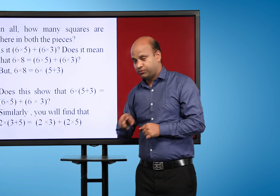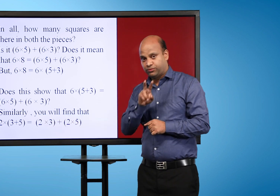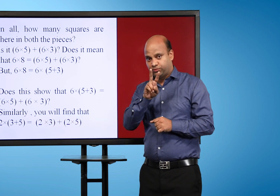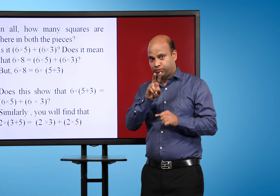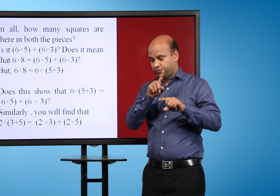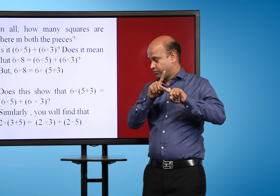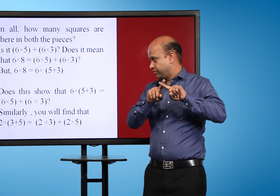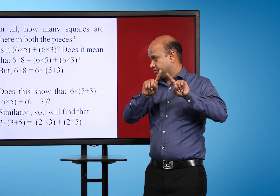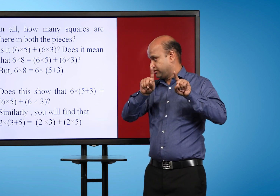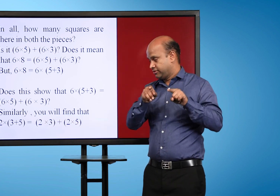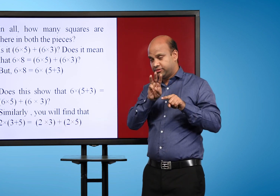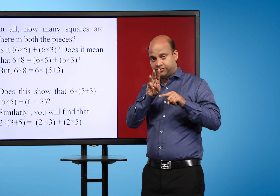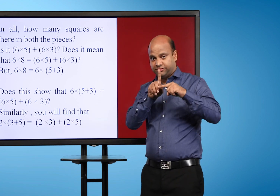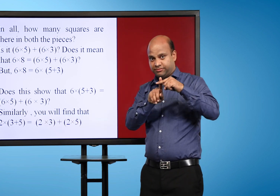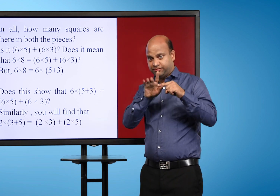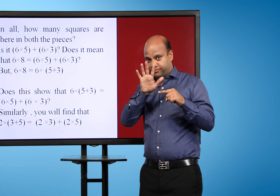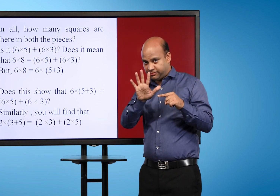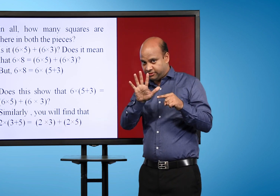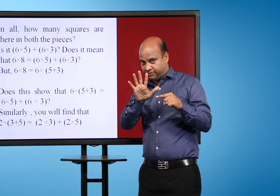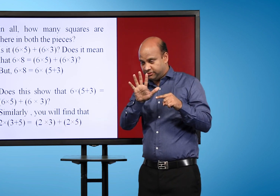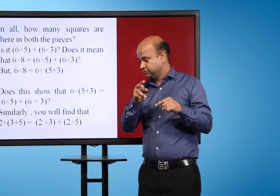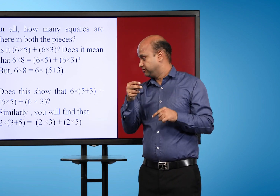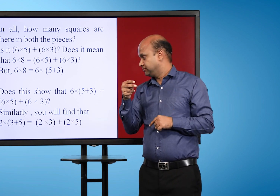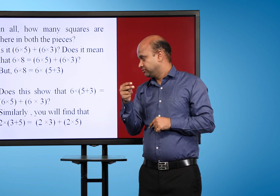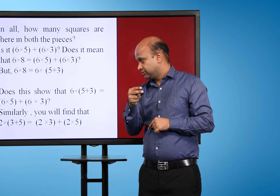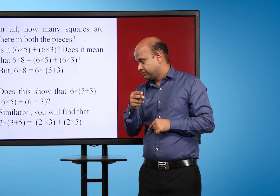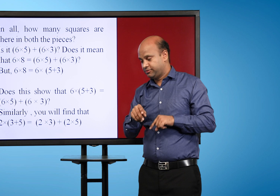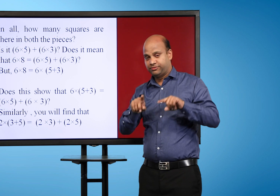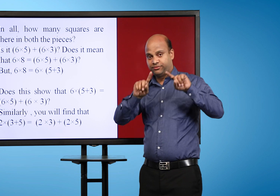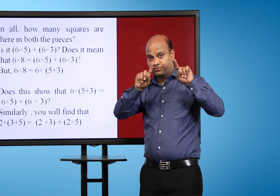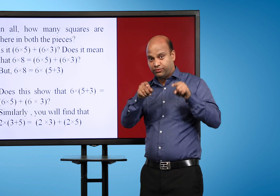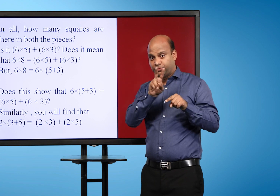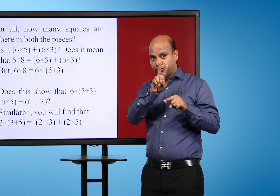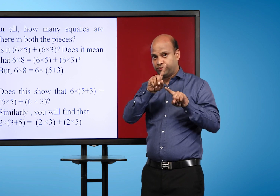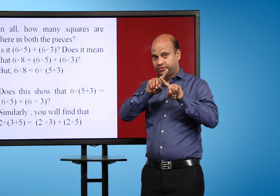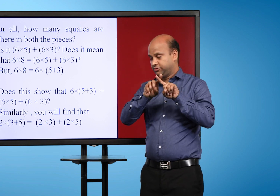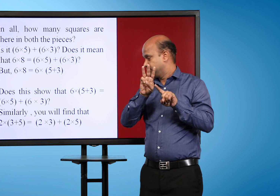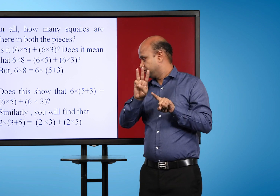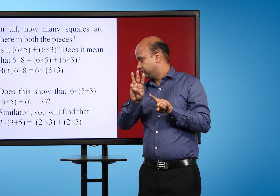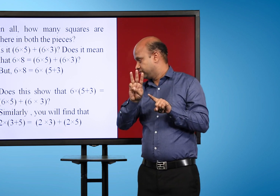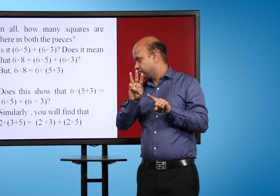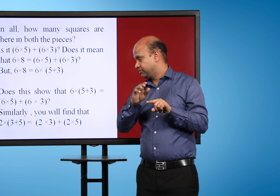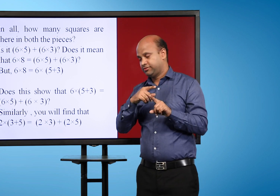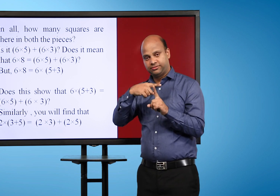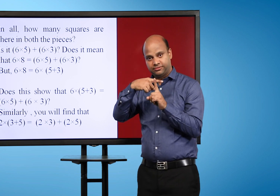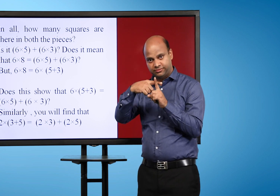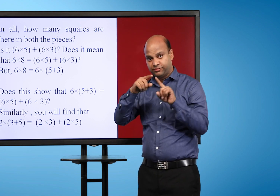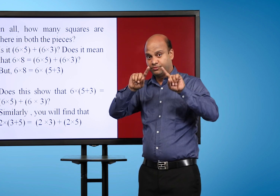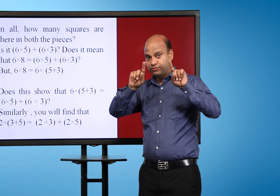2 multiplied by in brackets 3 plus 5 is equal to in brackets 2 multiplied by 3 plus in